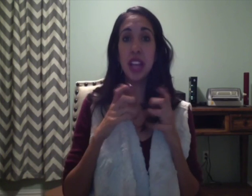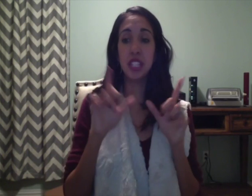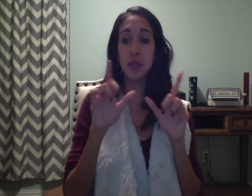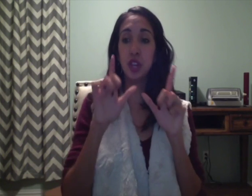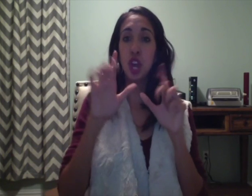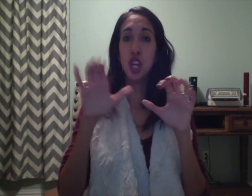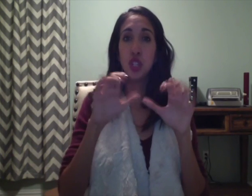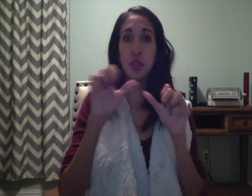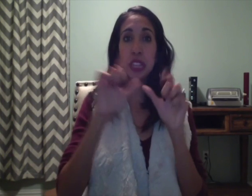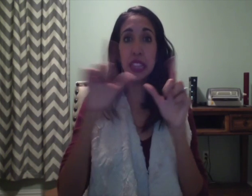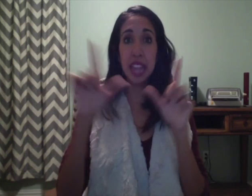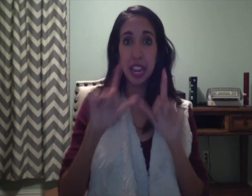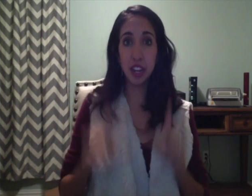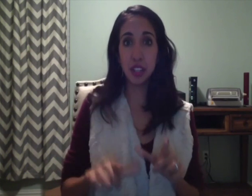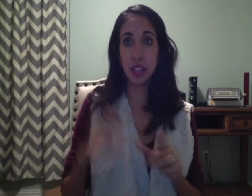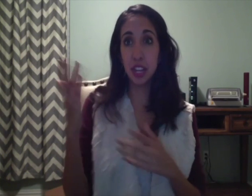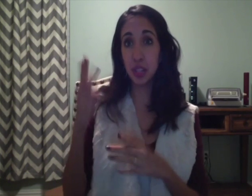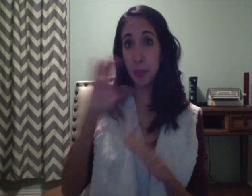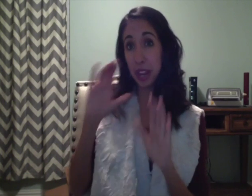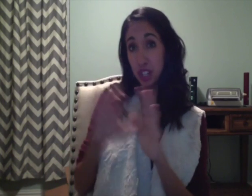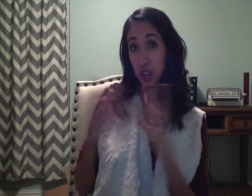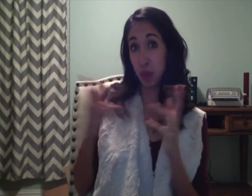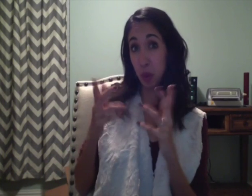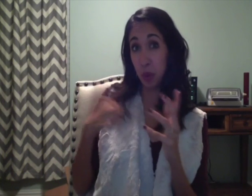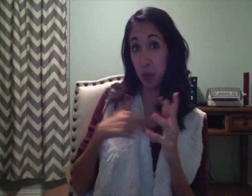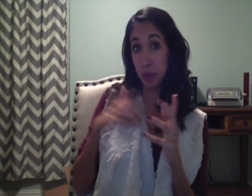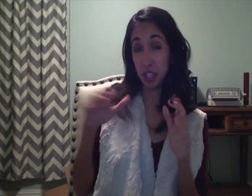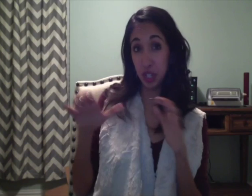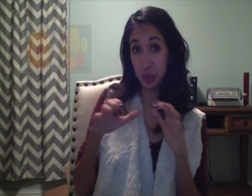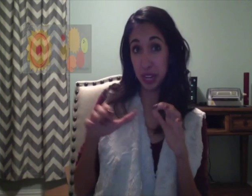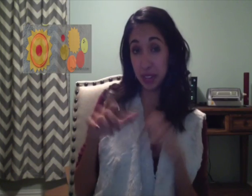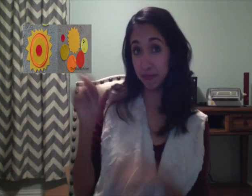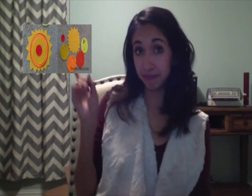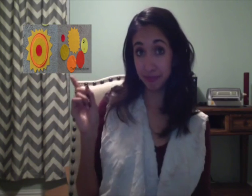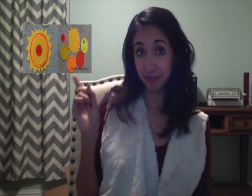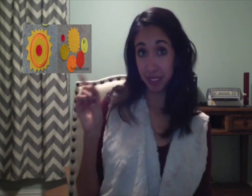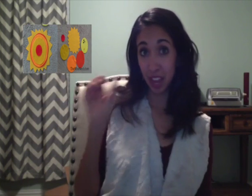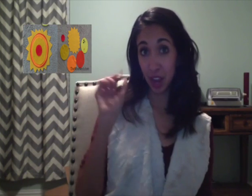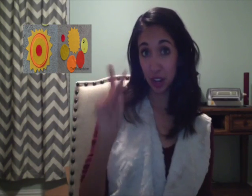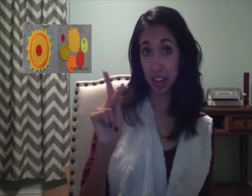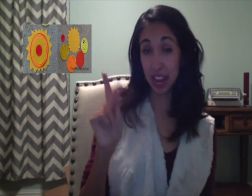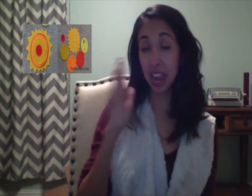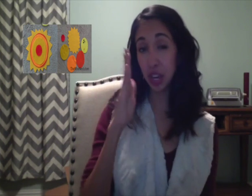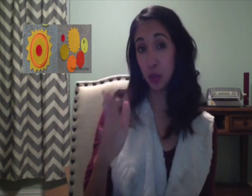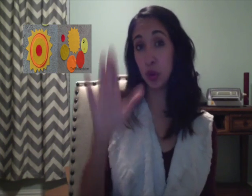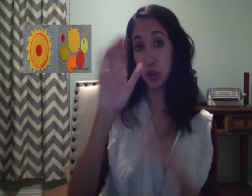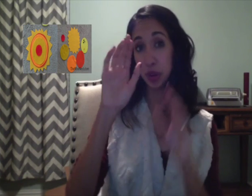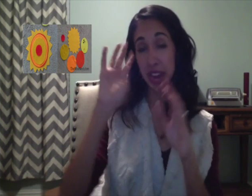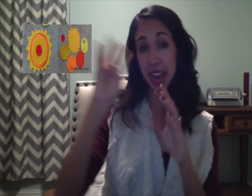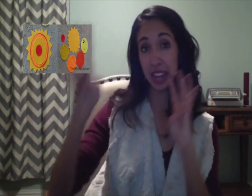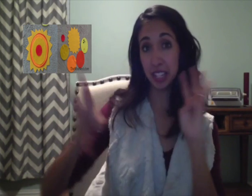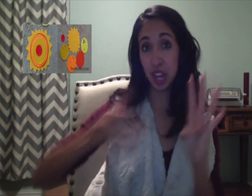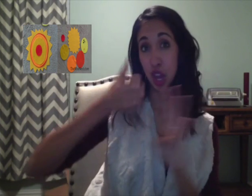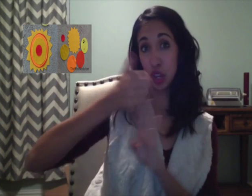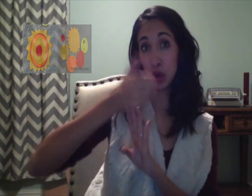to do the layers. Here's a picture of what we will be doing. Okay? And you will create your